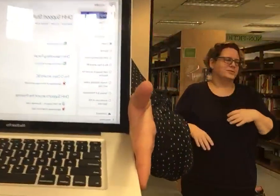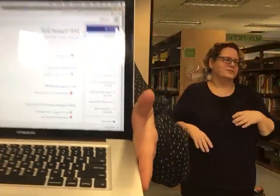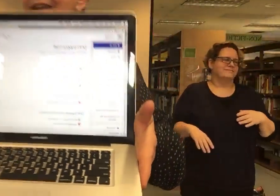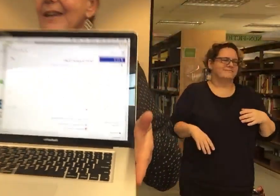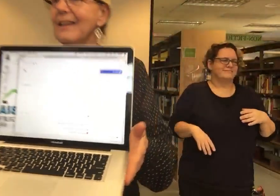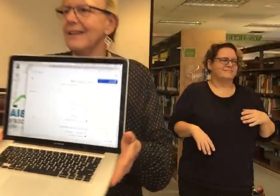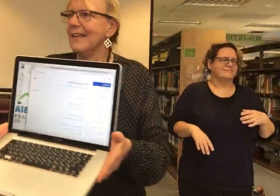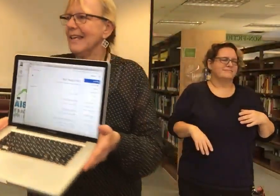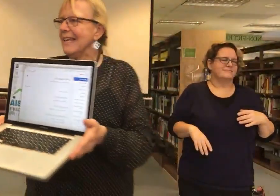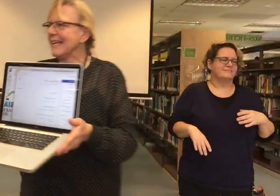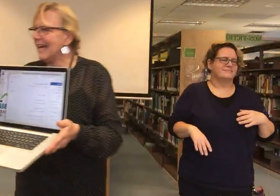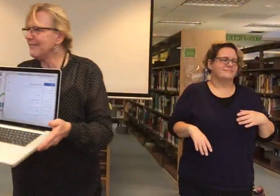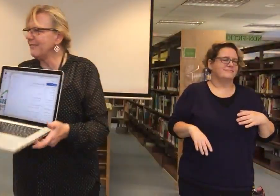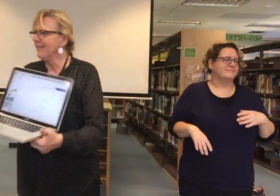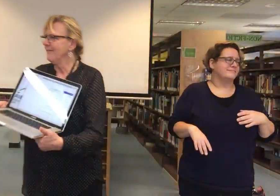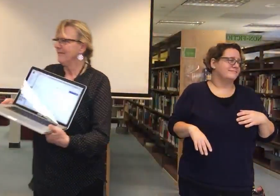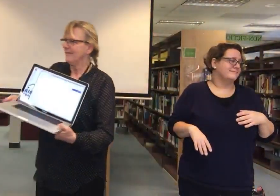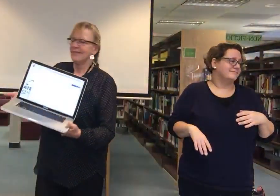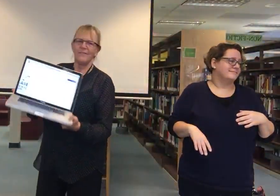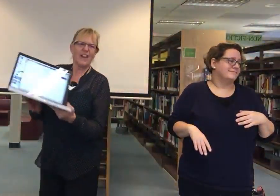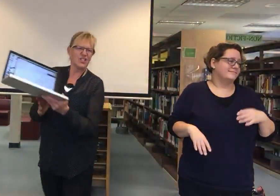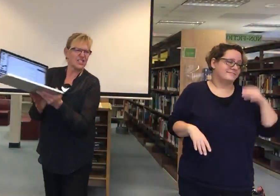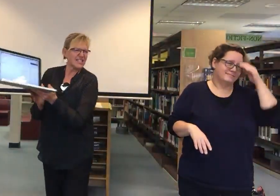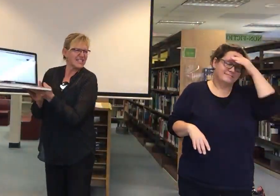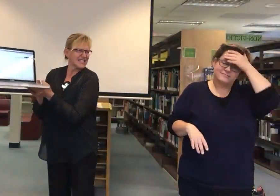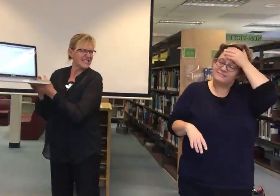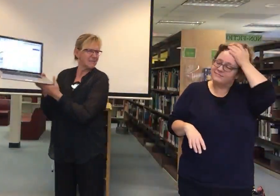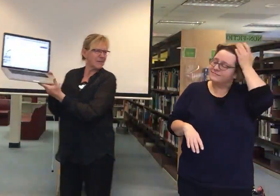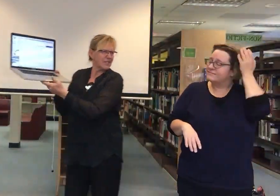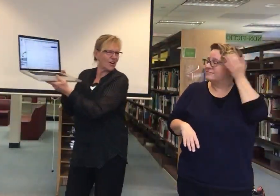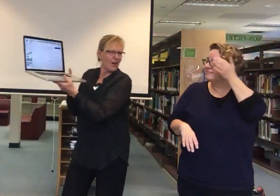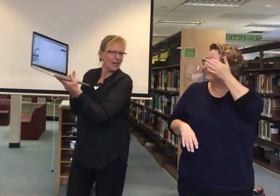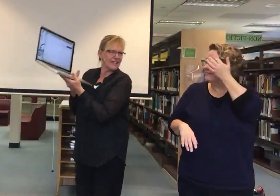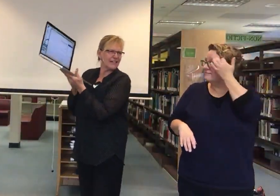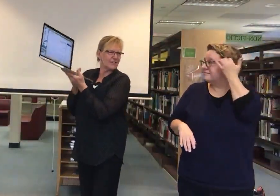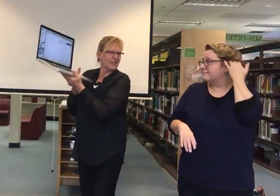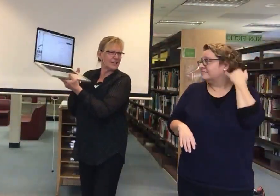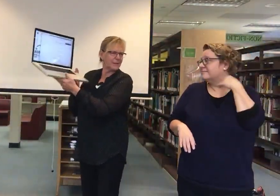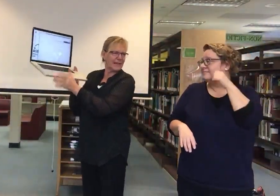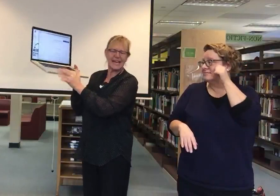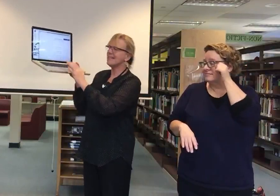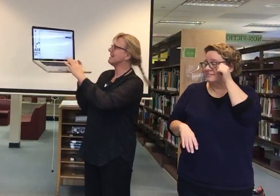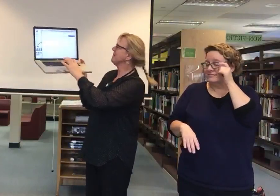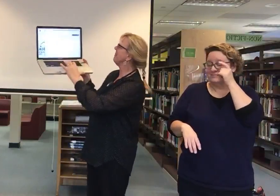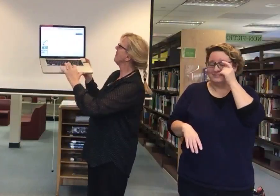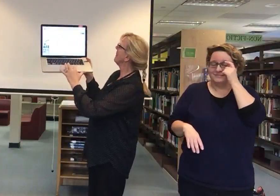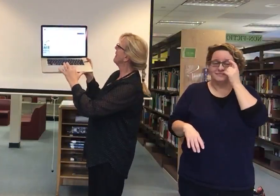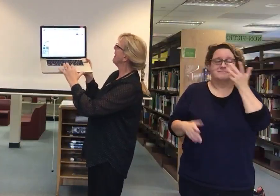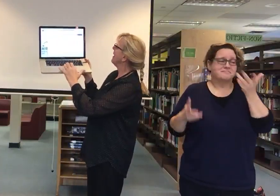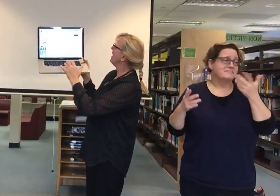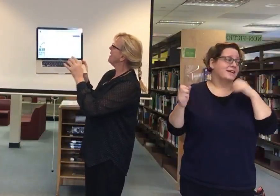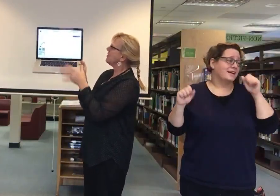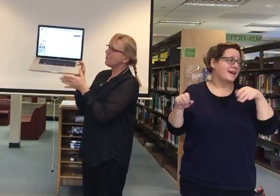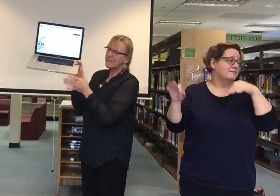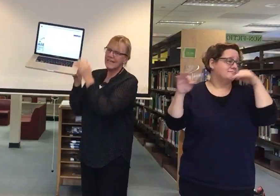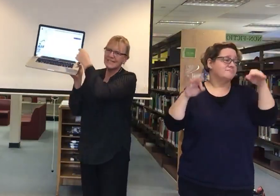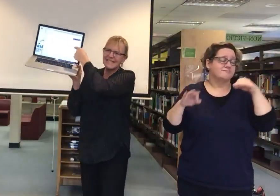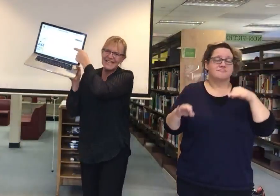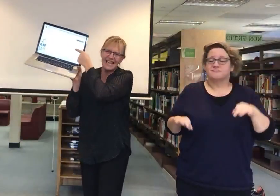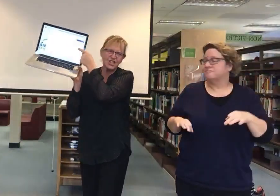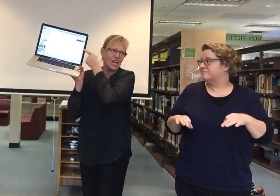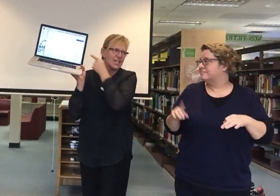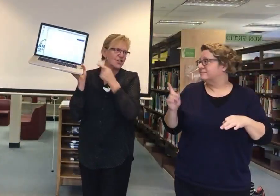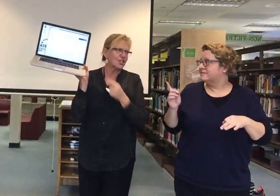show you, that it kind of, if I just maybe talk it out a little bit, I guess. So it